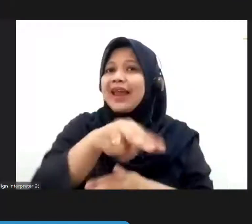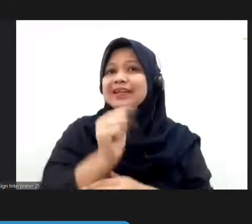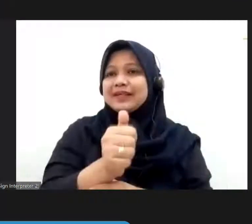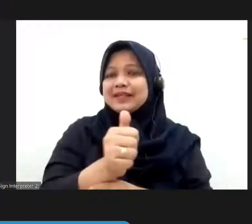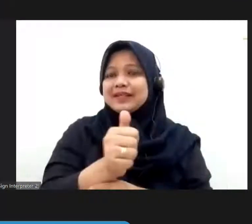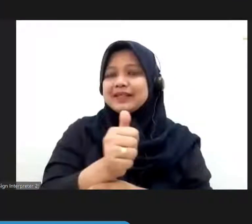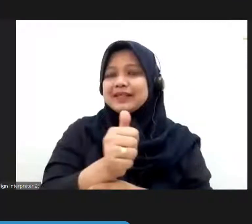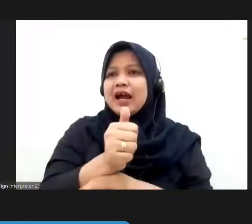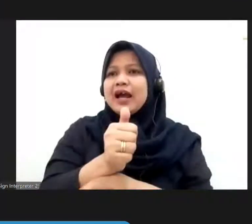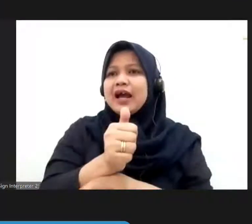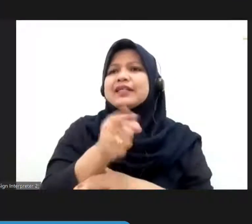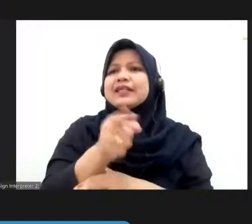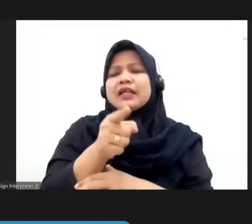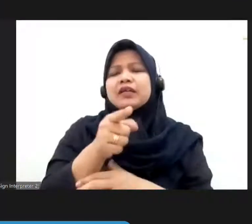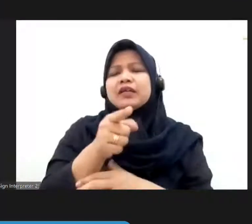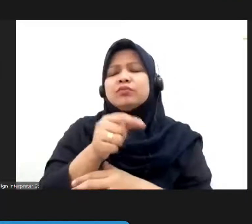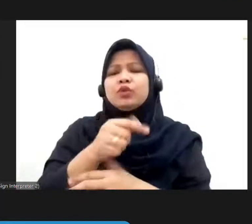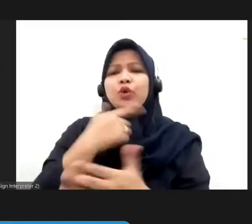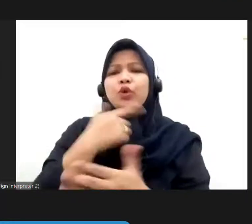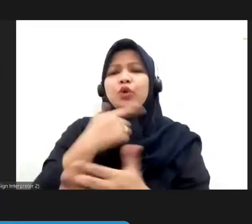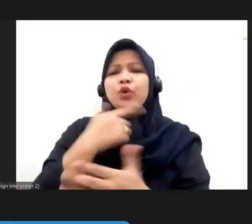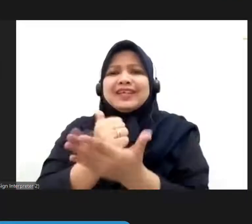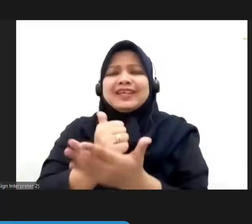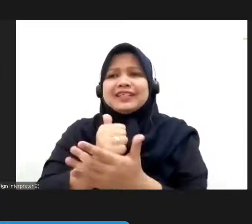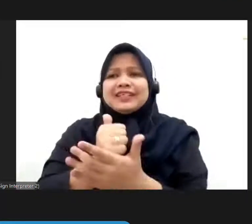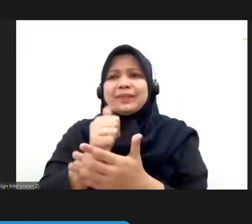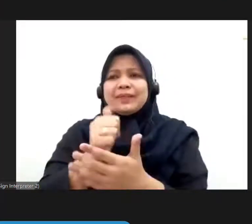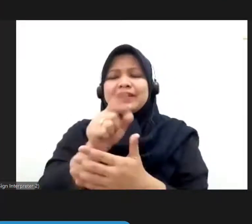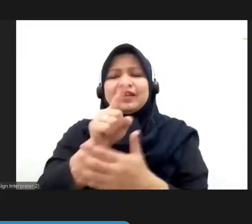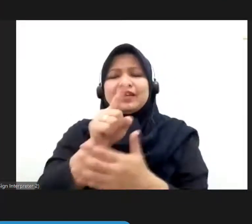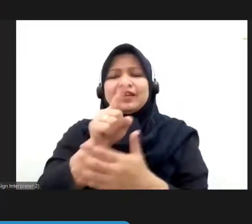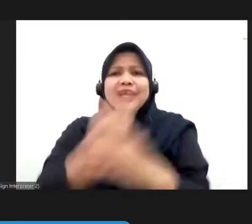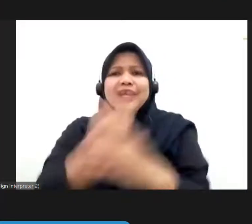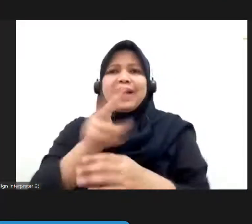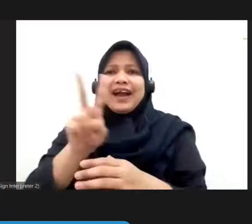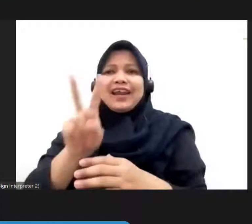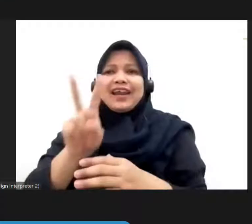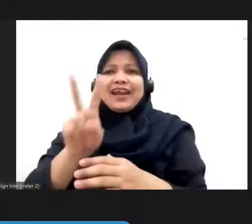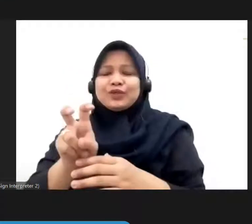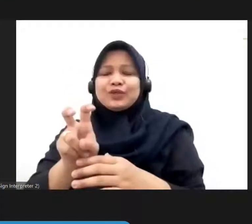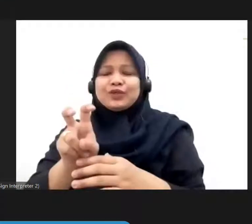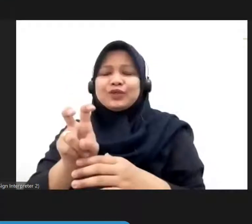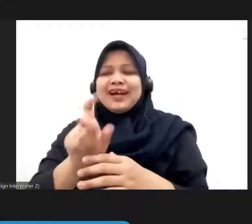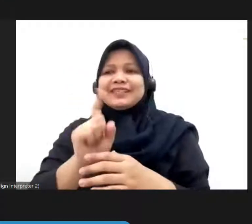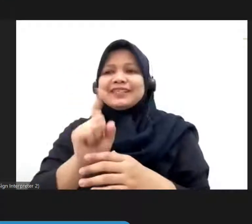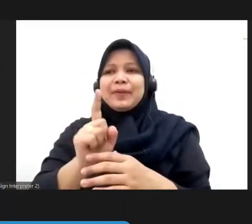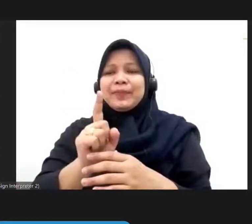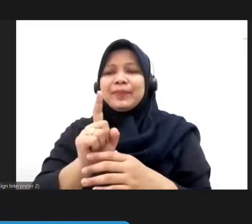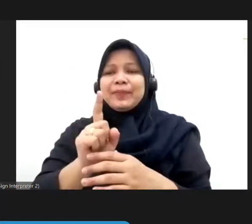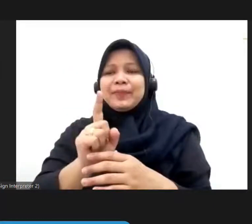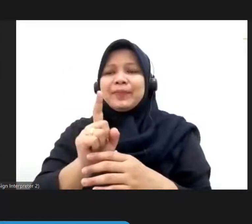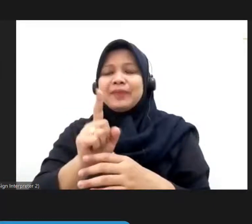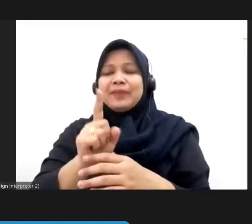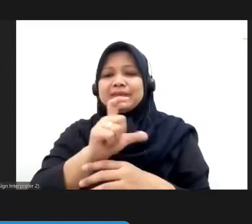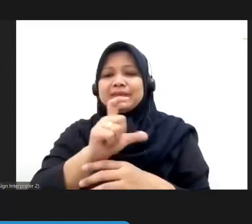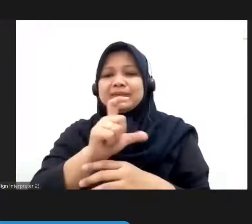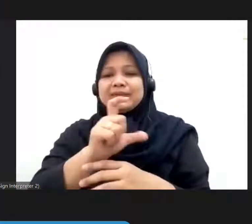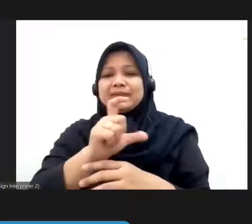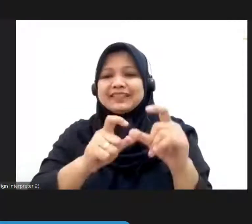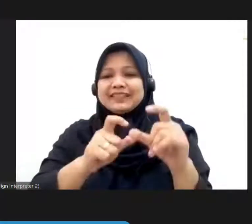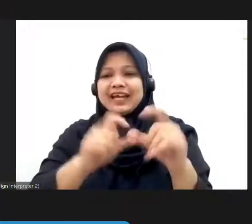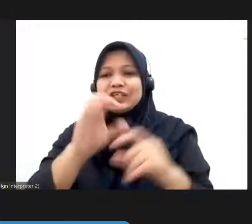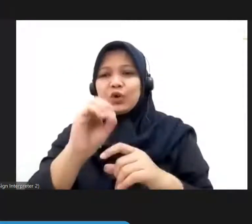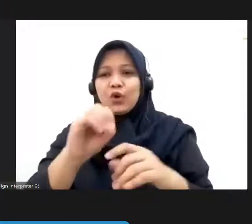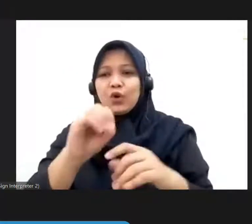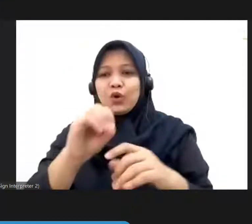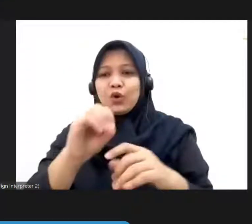that we need to improve ourselves, because yeah, more of like social CSO are more on the social level, but